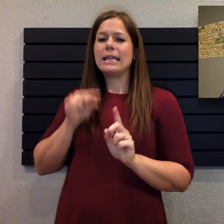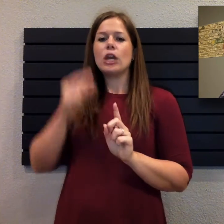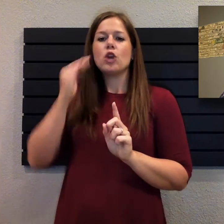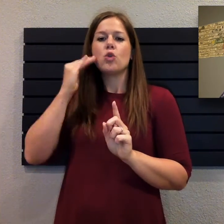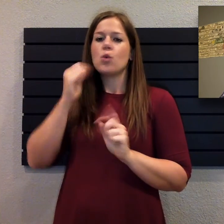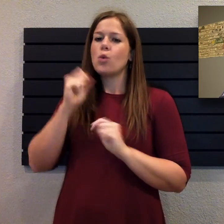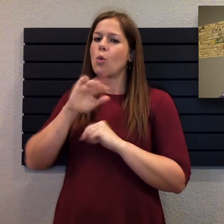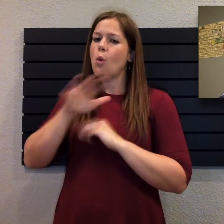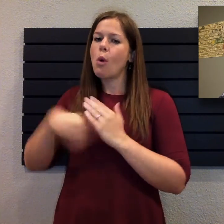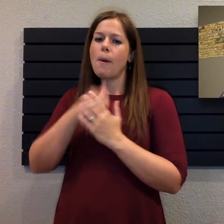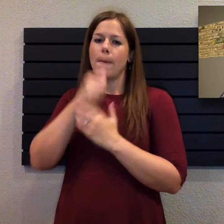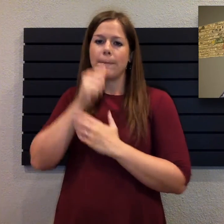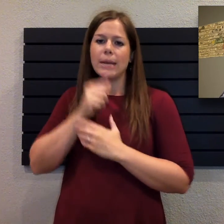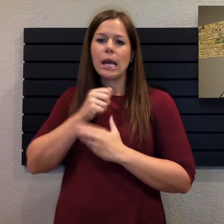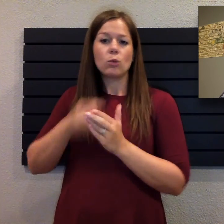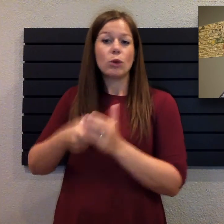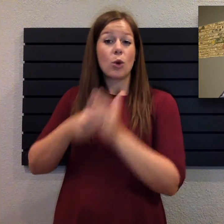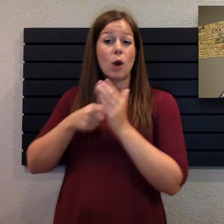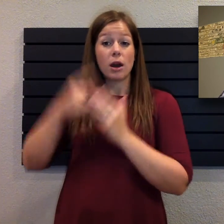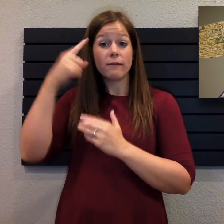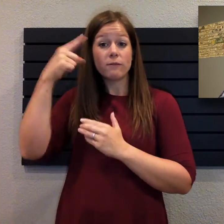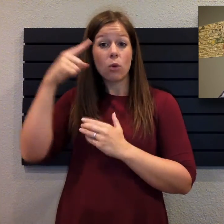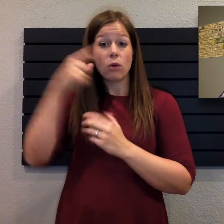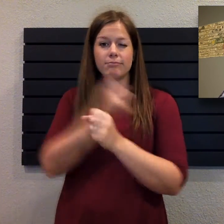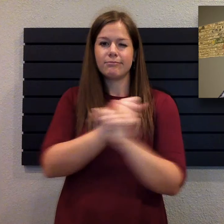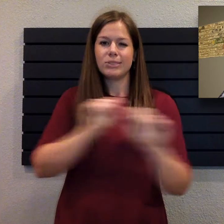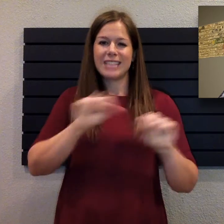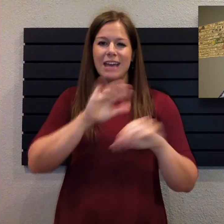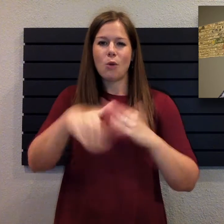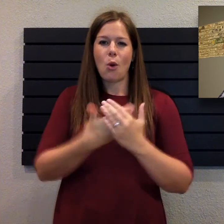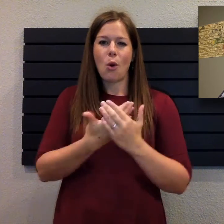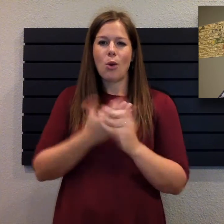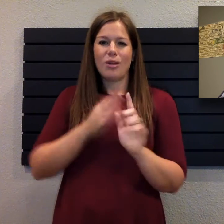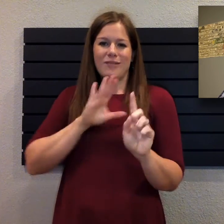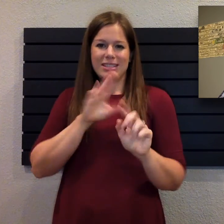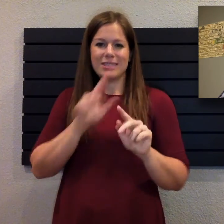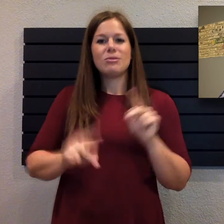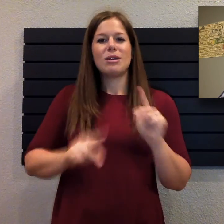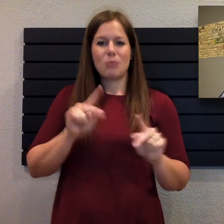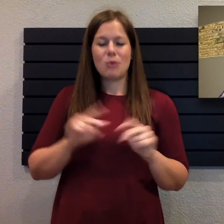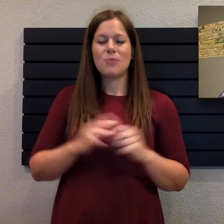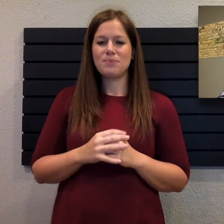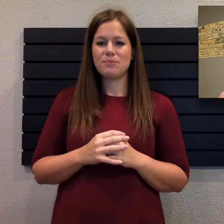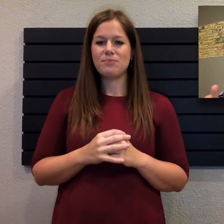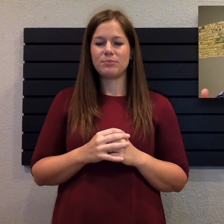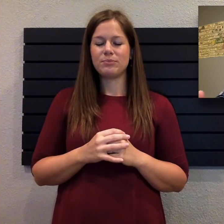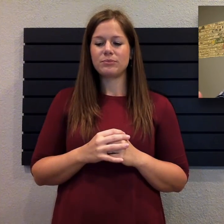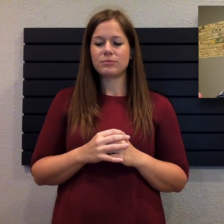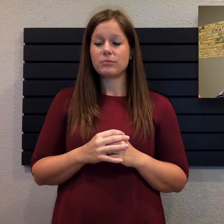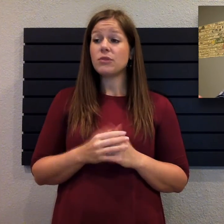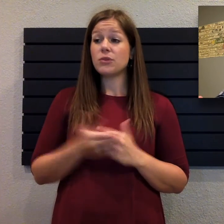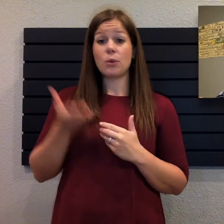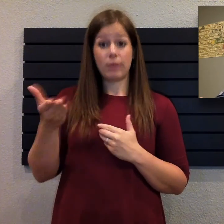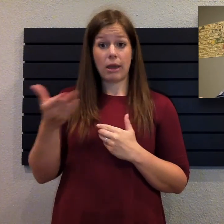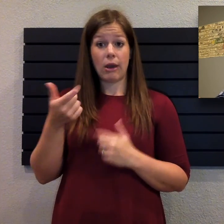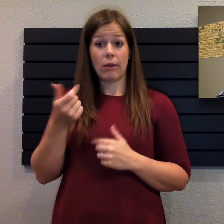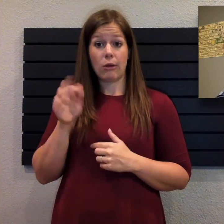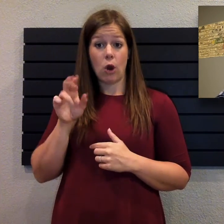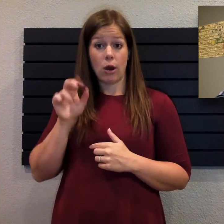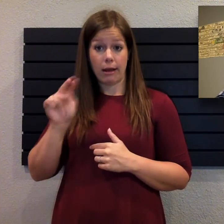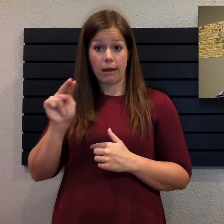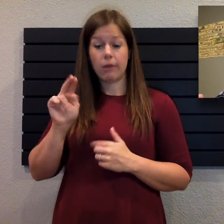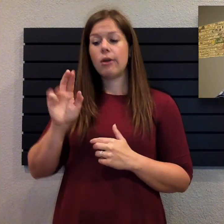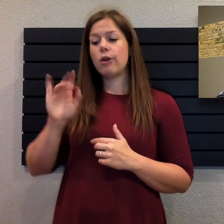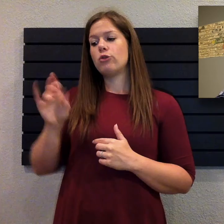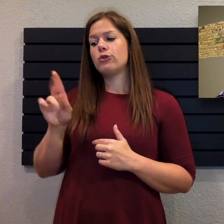pain and the suffering he would need to go through in order to ransom a people for his own possession. So then while they're in the